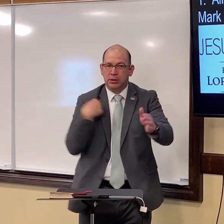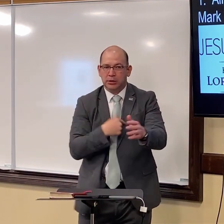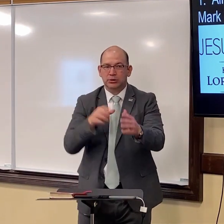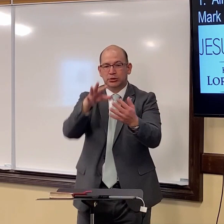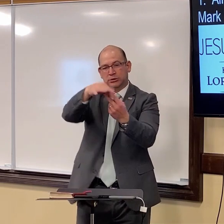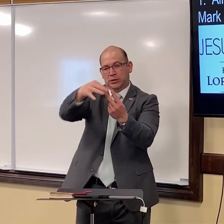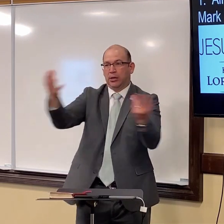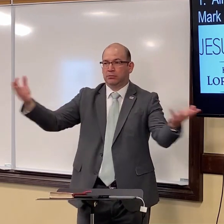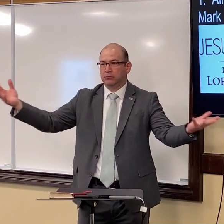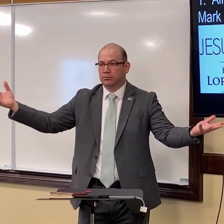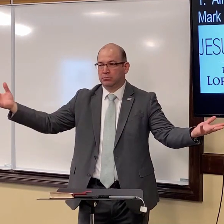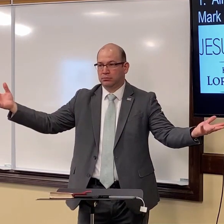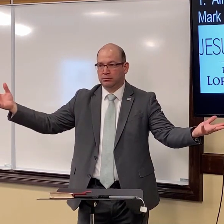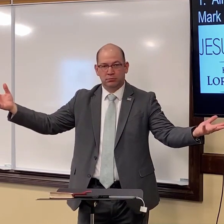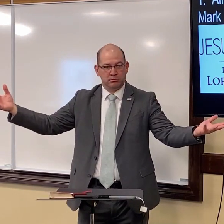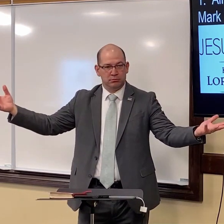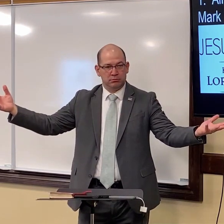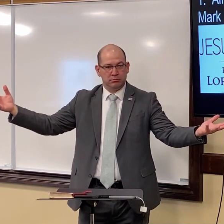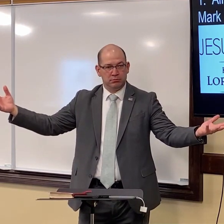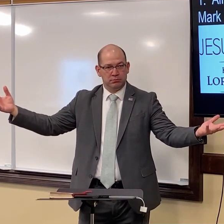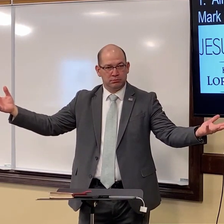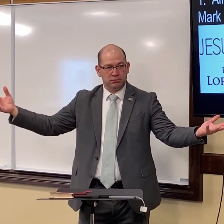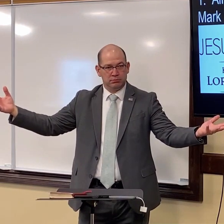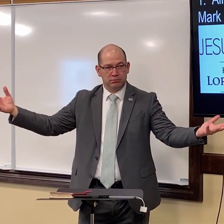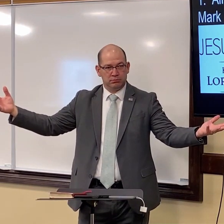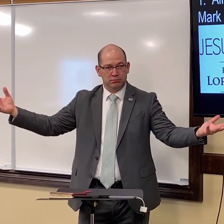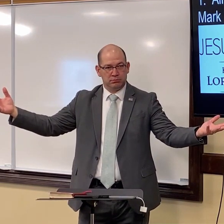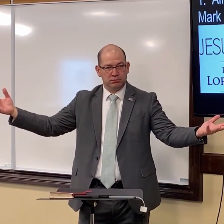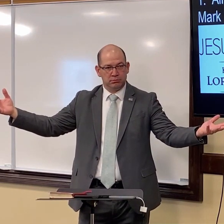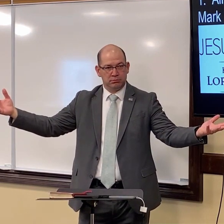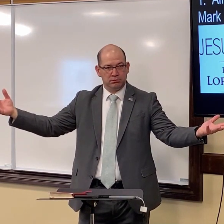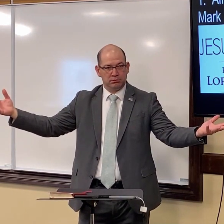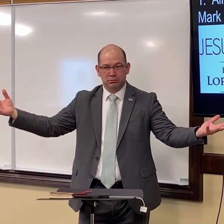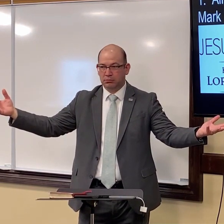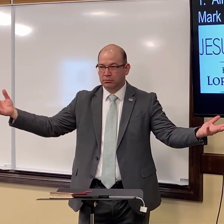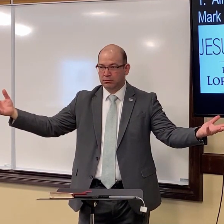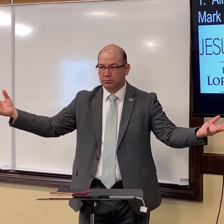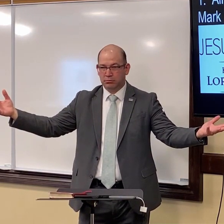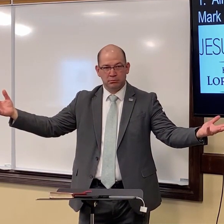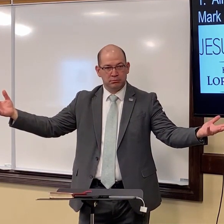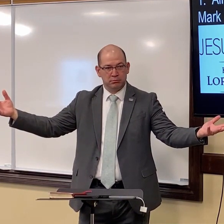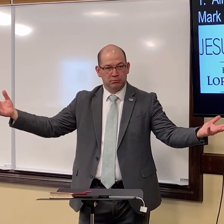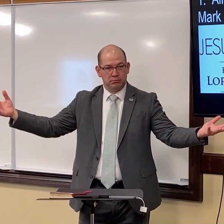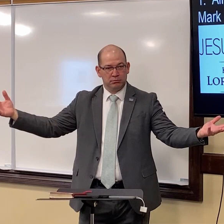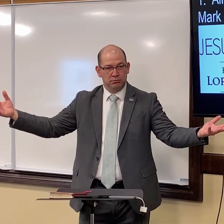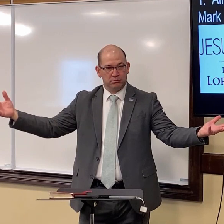Oh, animals and plants, they must obey him, but you and I, he has given to us the choice.